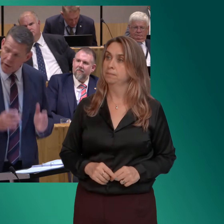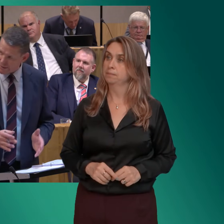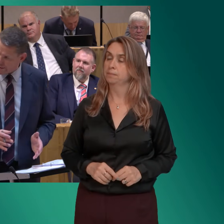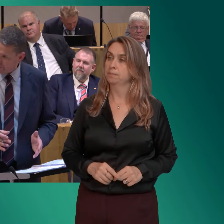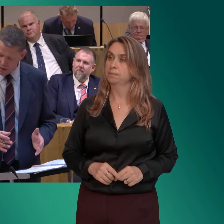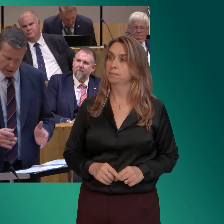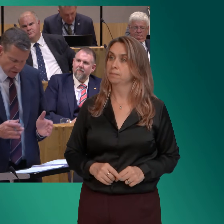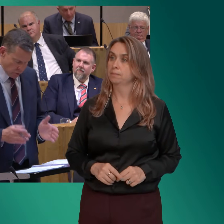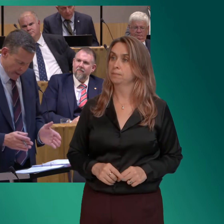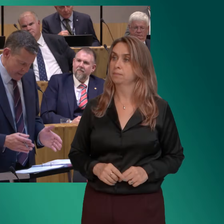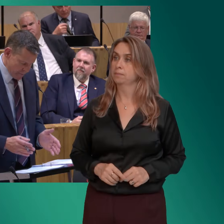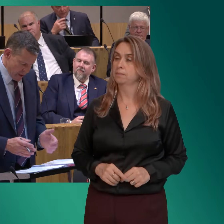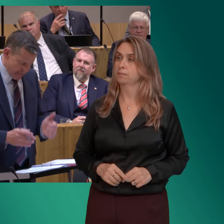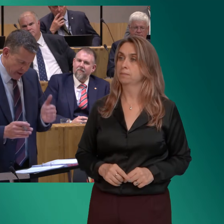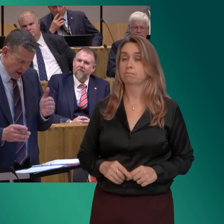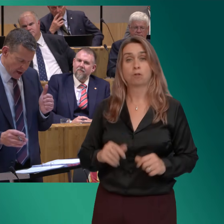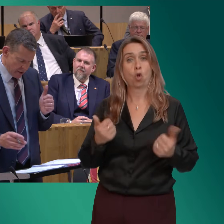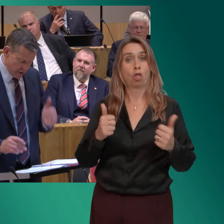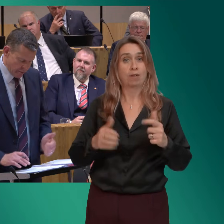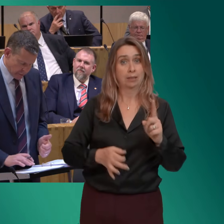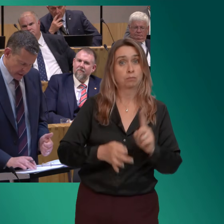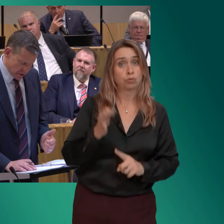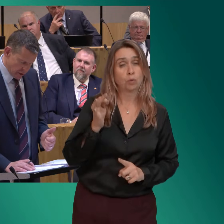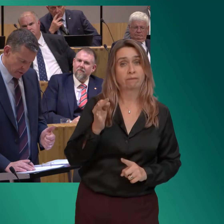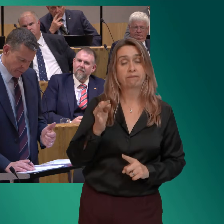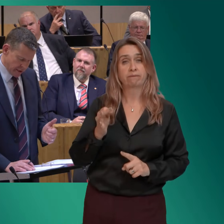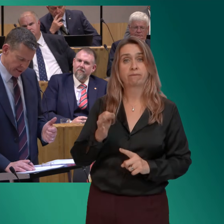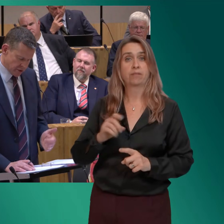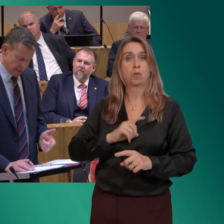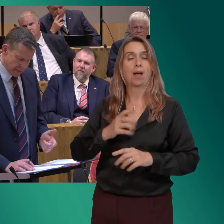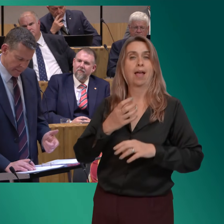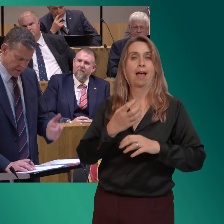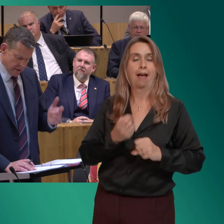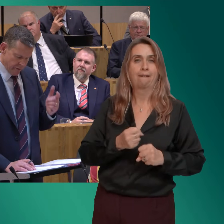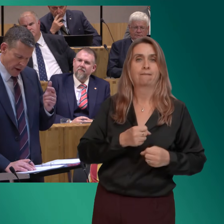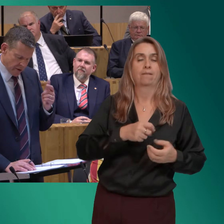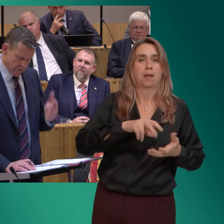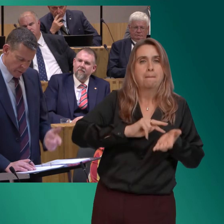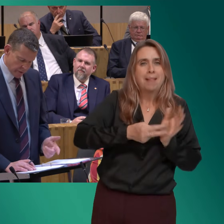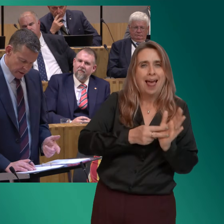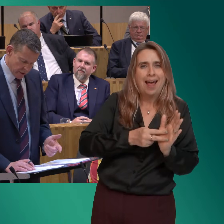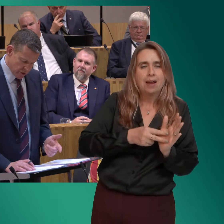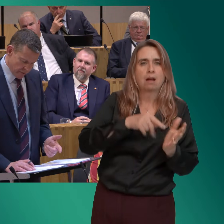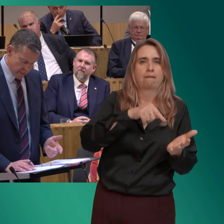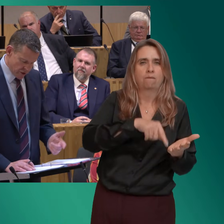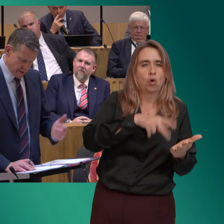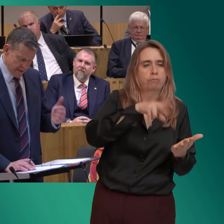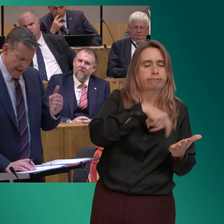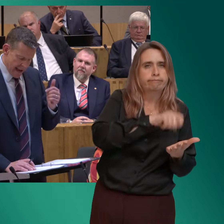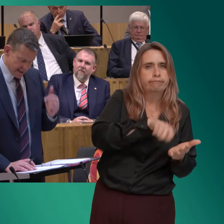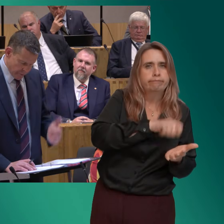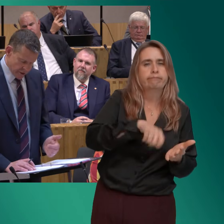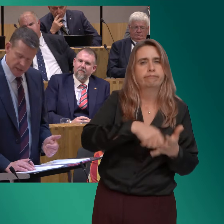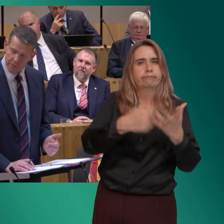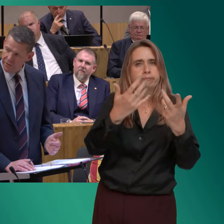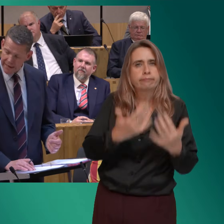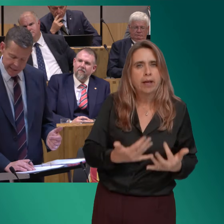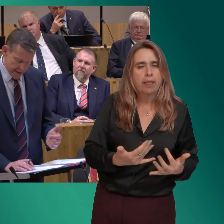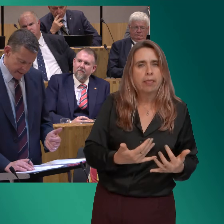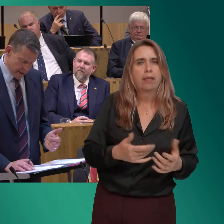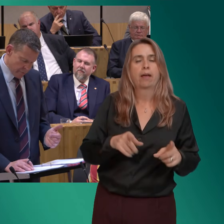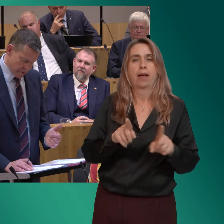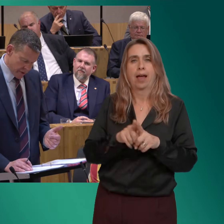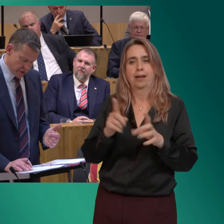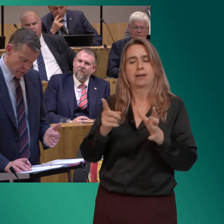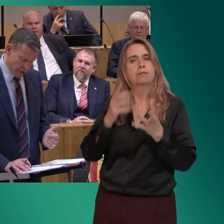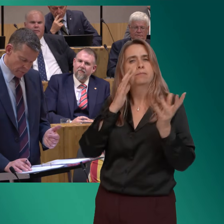is already underway for our new foundational numeracy and literacy plan, for our review of the learner travel measure and our assessment of